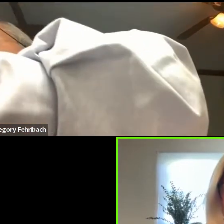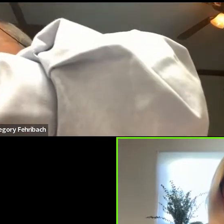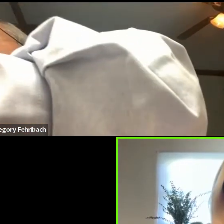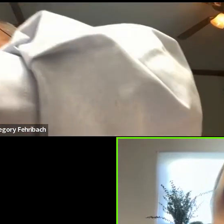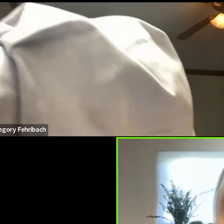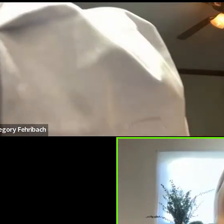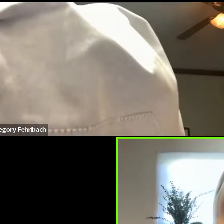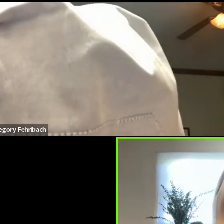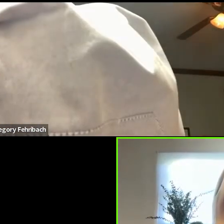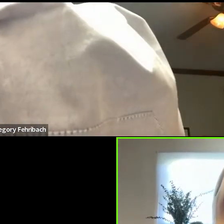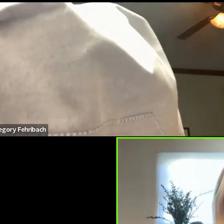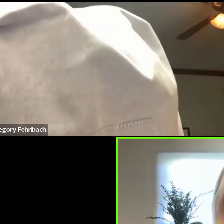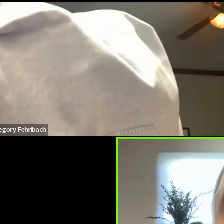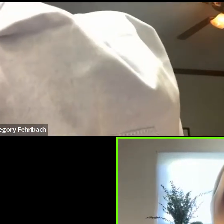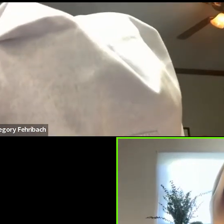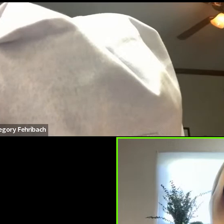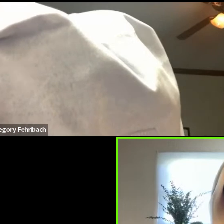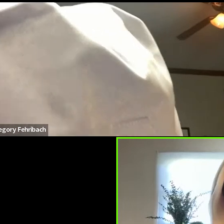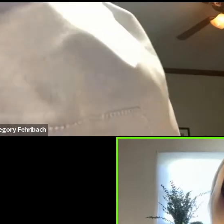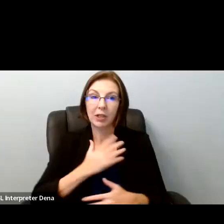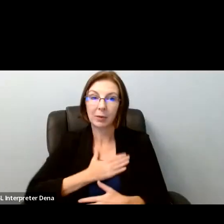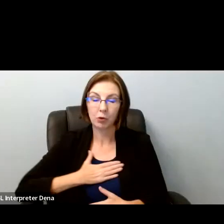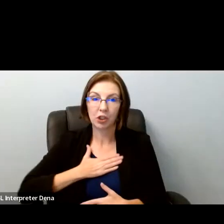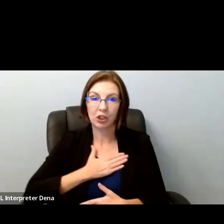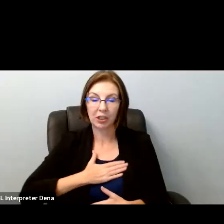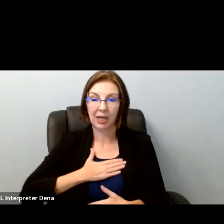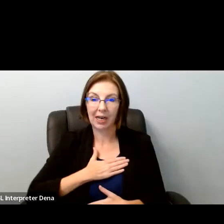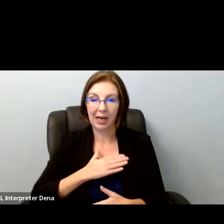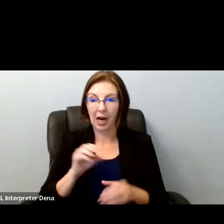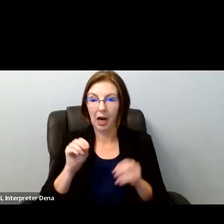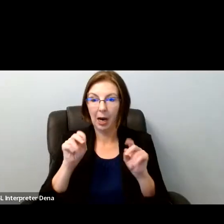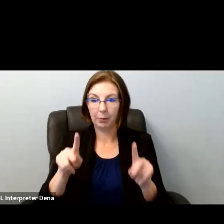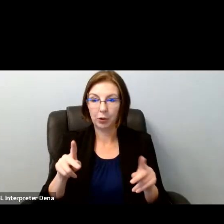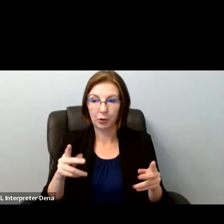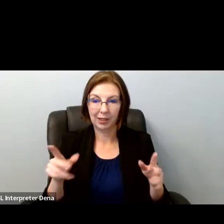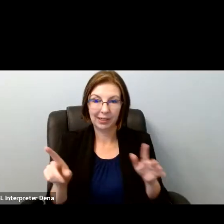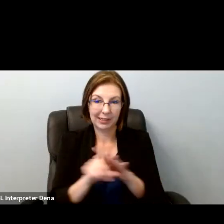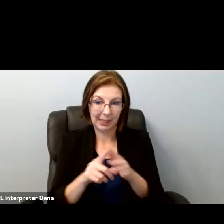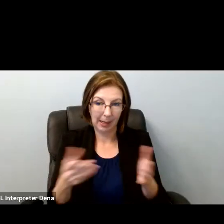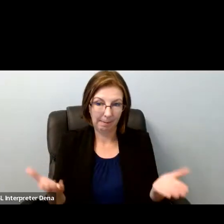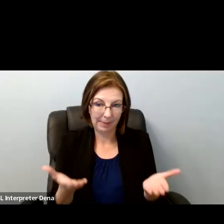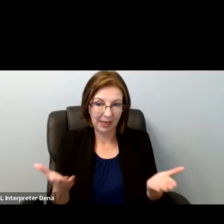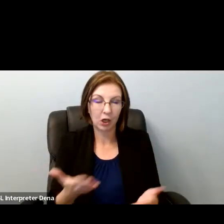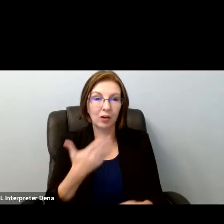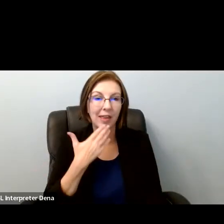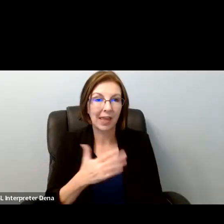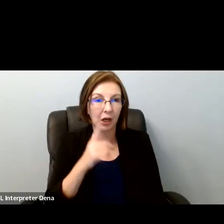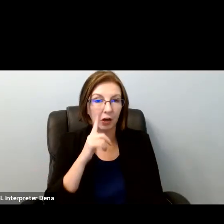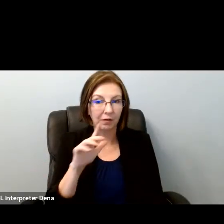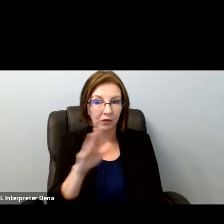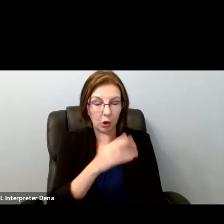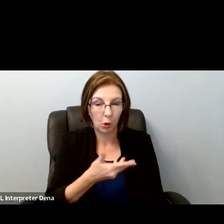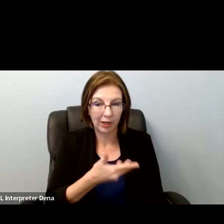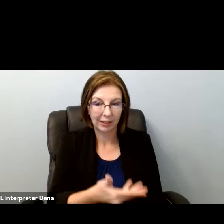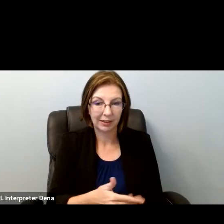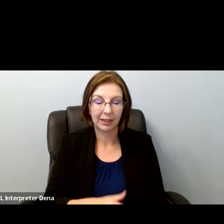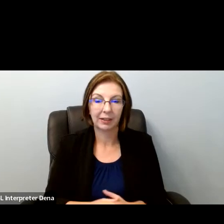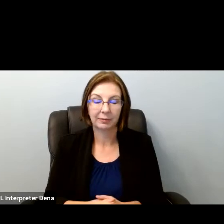Thank you so much. I appreciate the opportunity to be here today and thank you for the kind